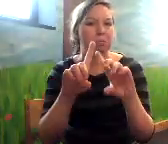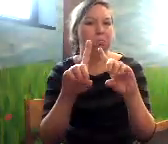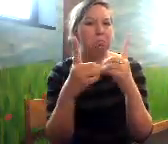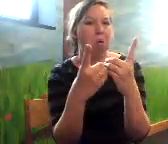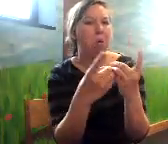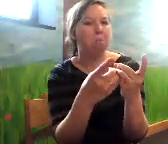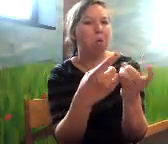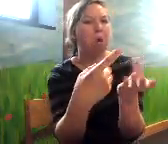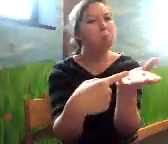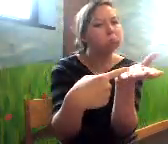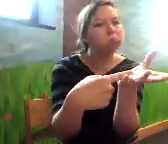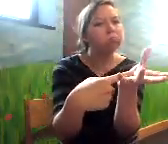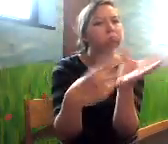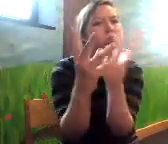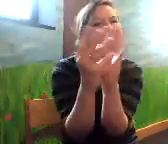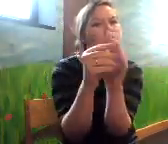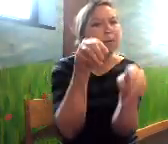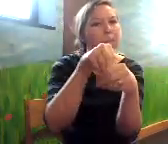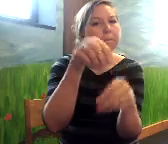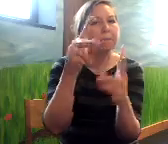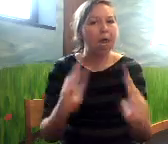from South Vietnam. The story is not over yet.